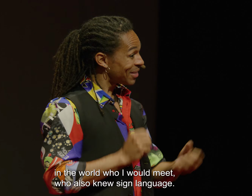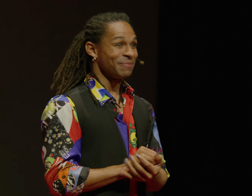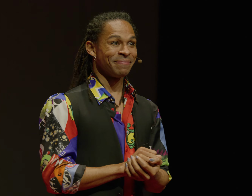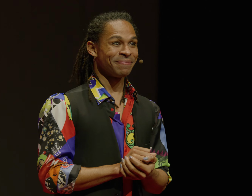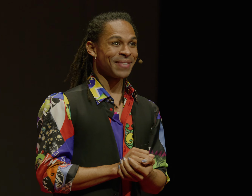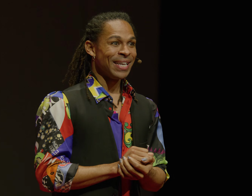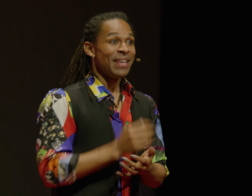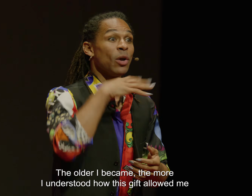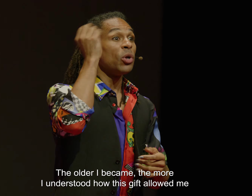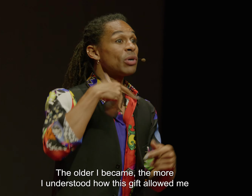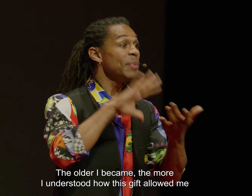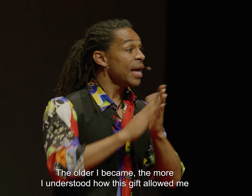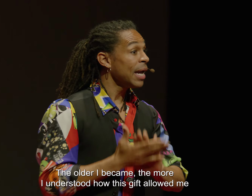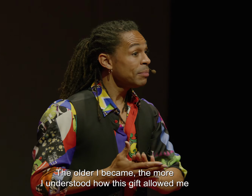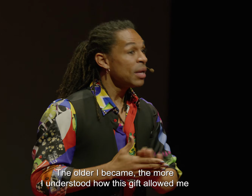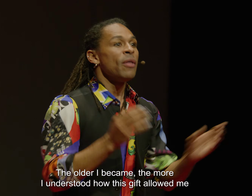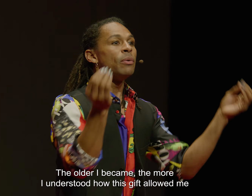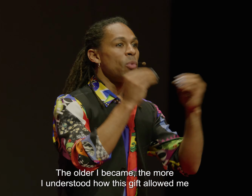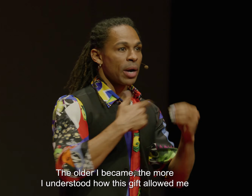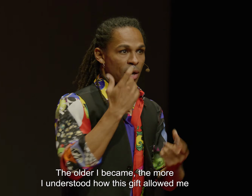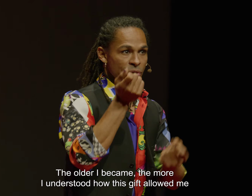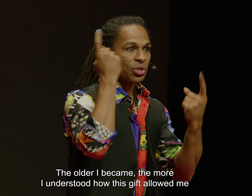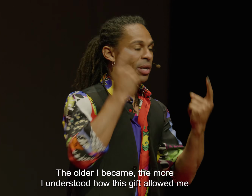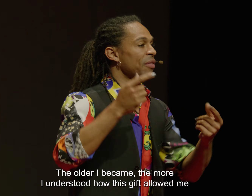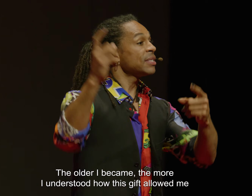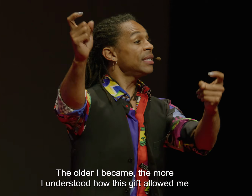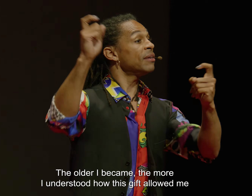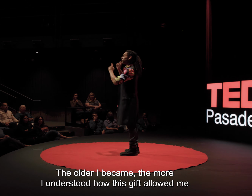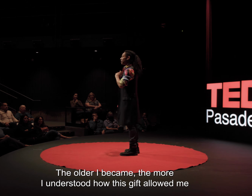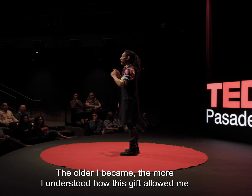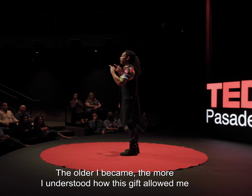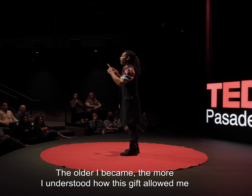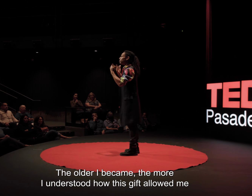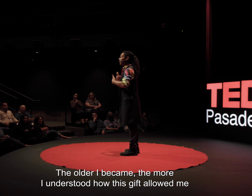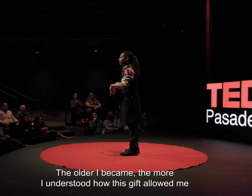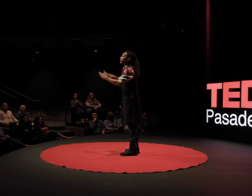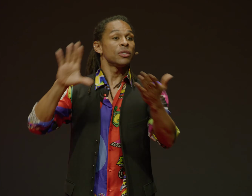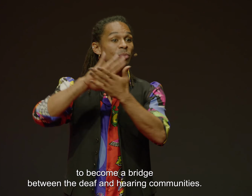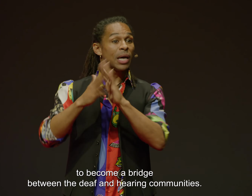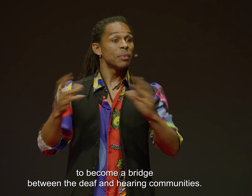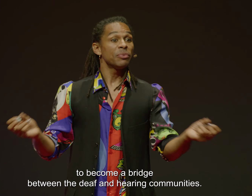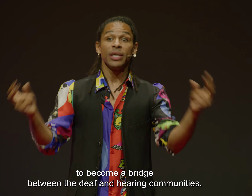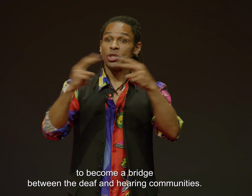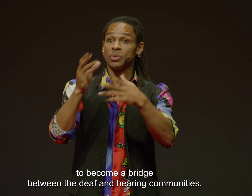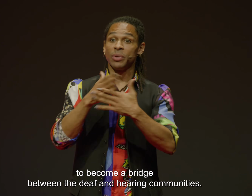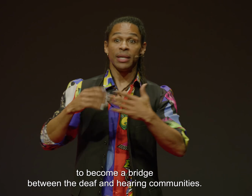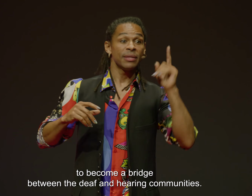language. The older I became, the more I understood how this gift allowed me to become a bridge between the